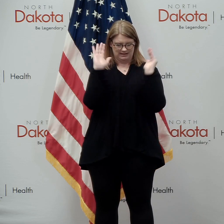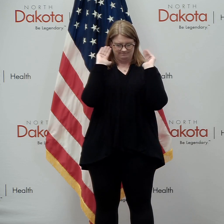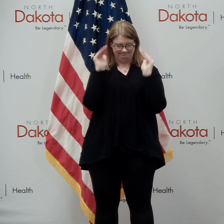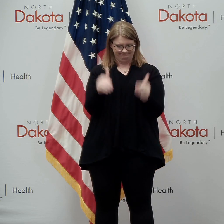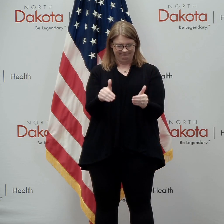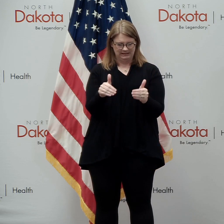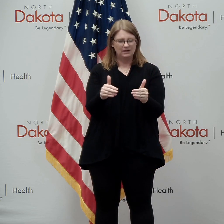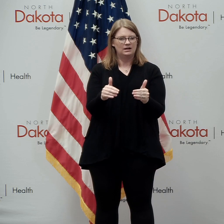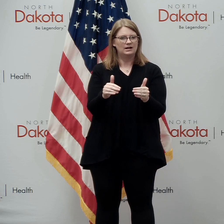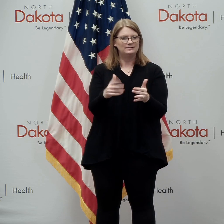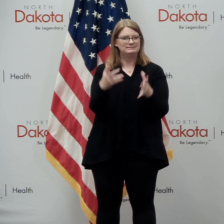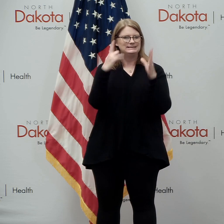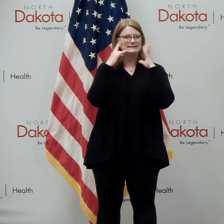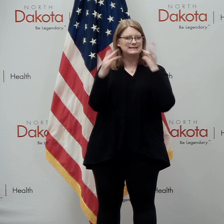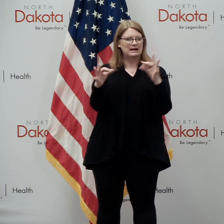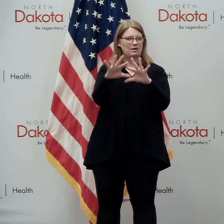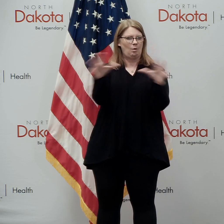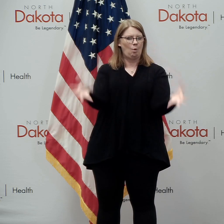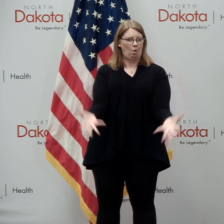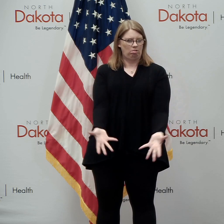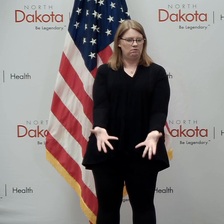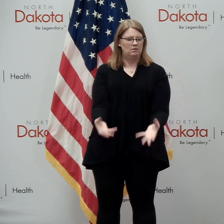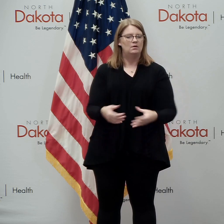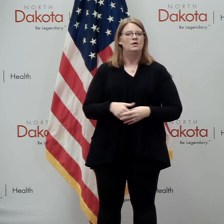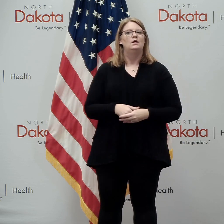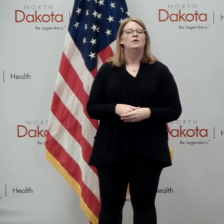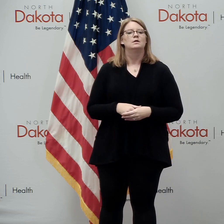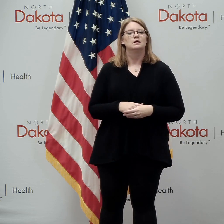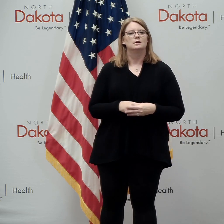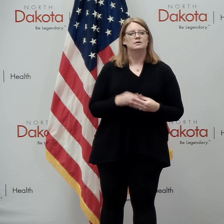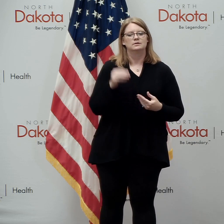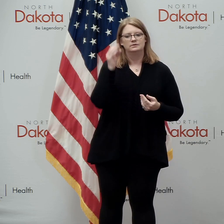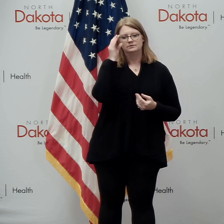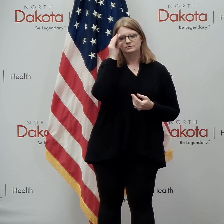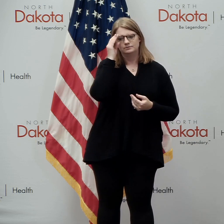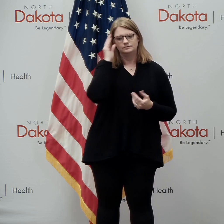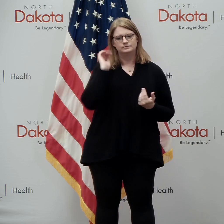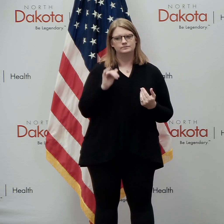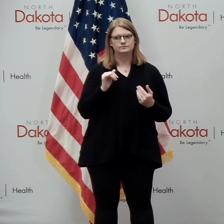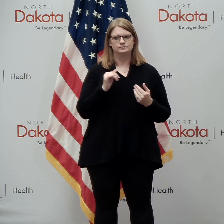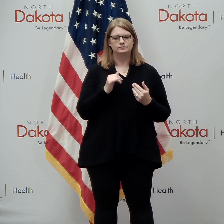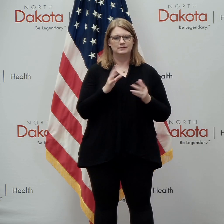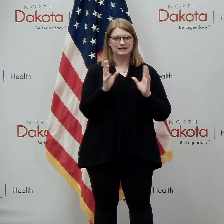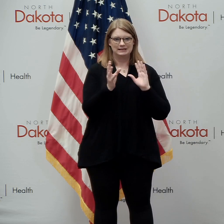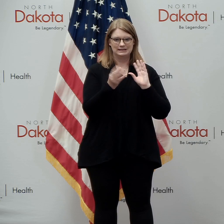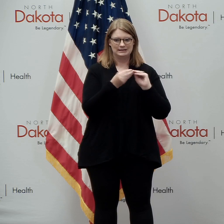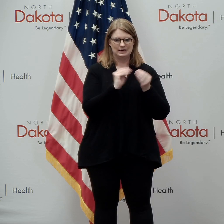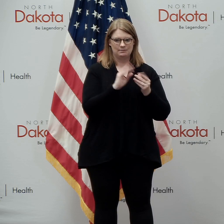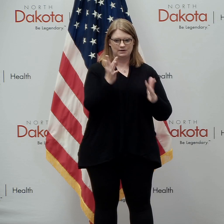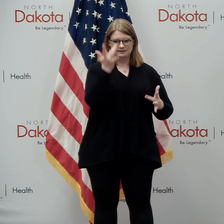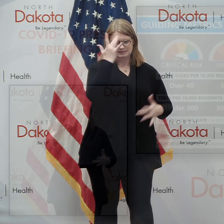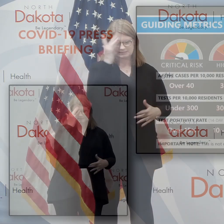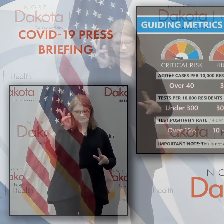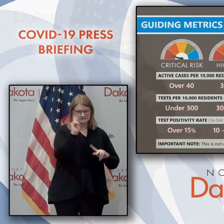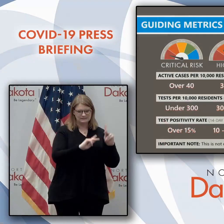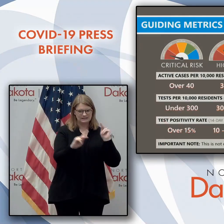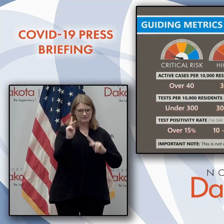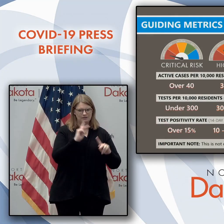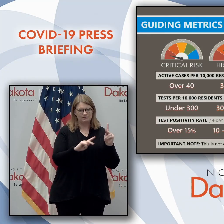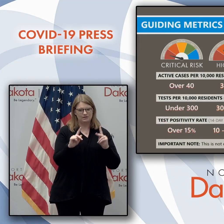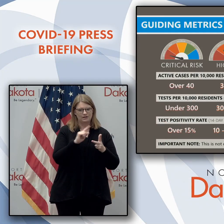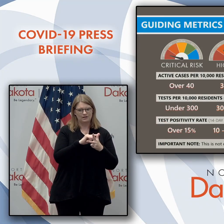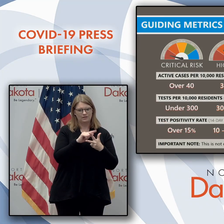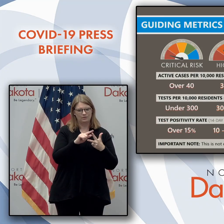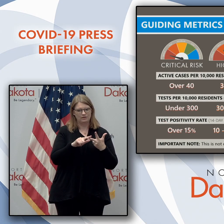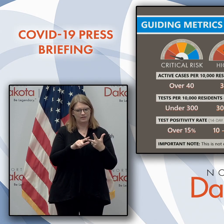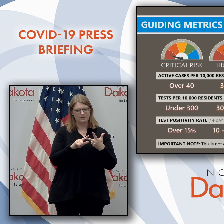making. But again, the active cases, testing levels, and positive rate are 3 things